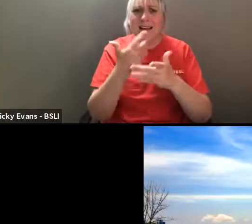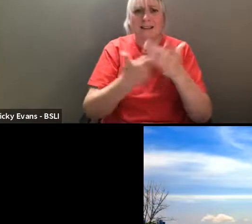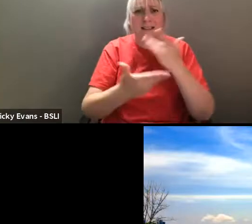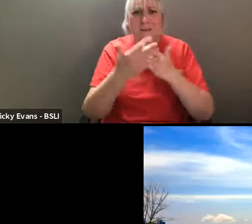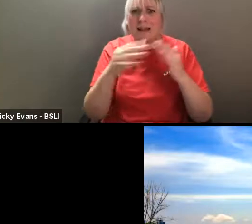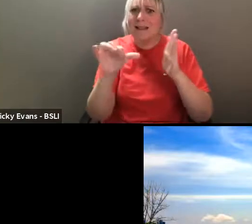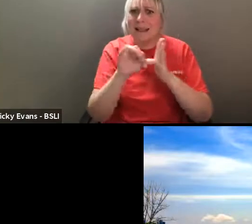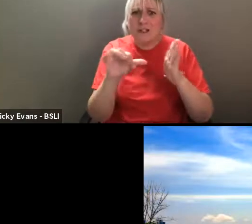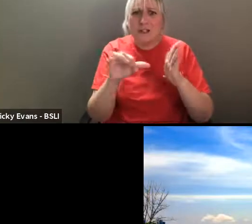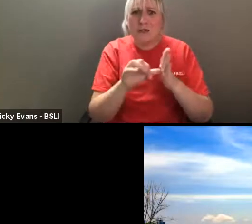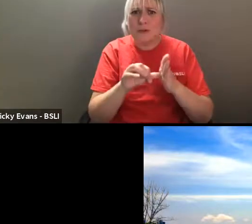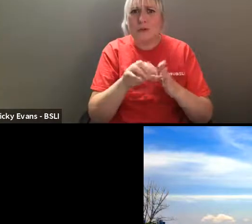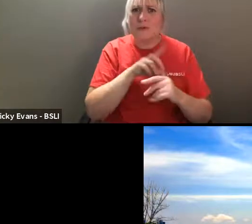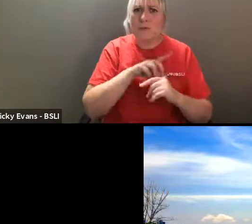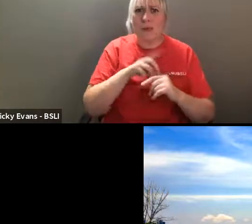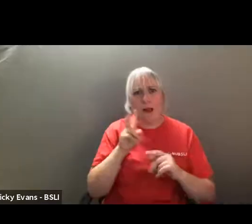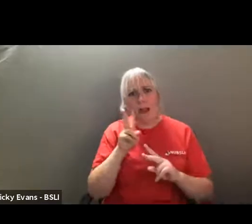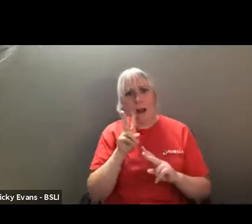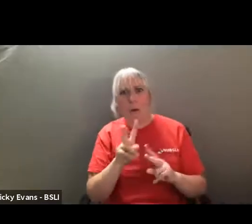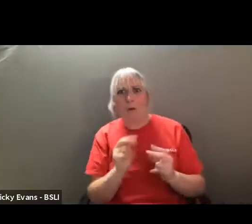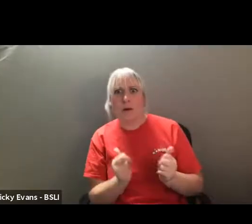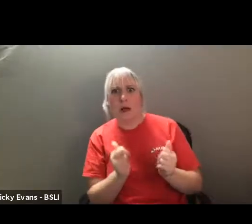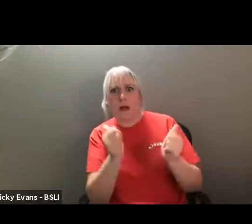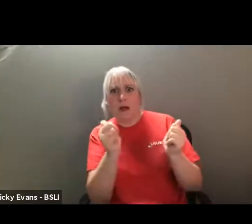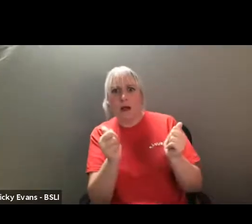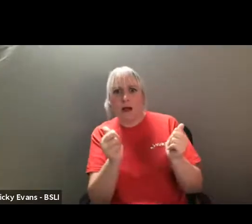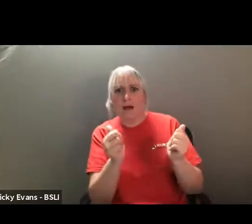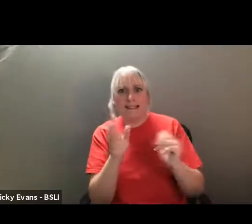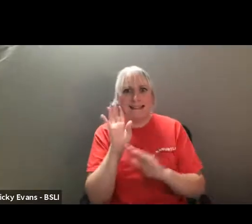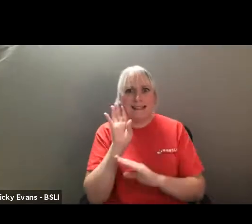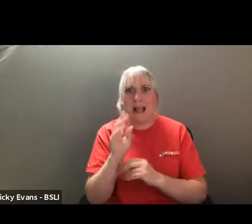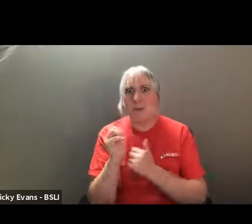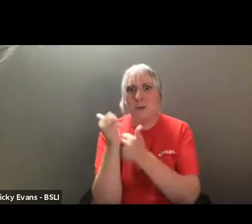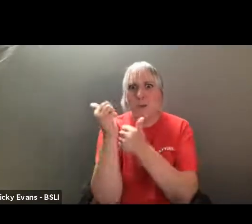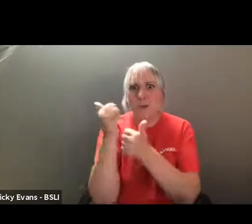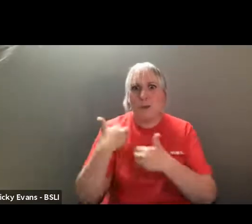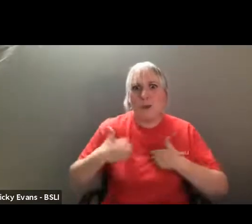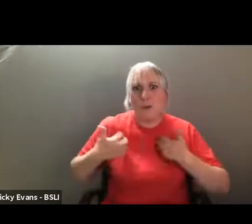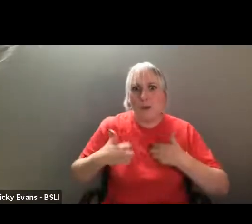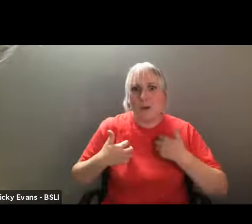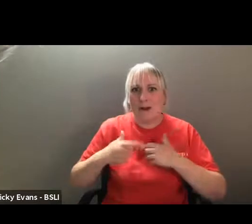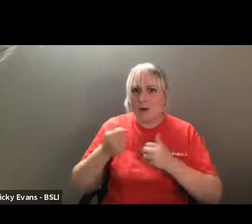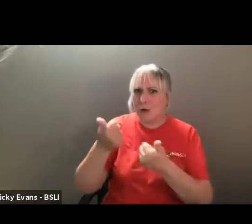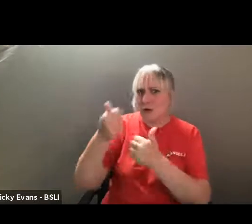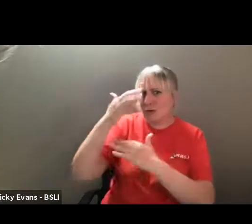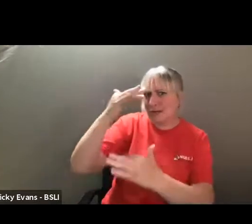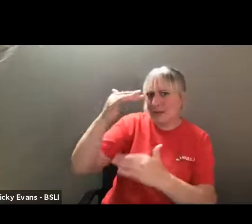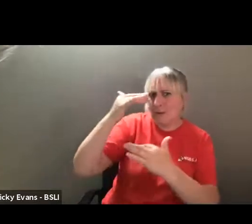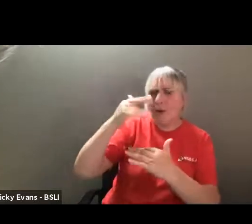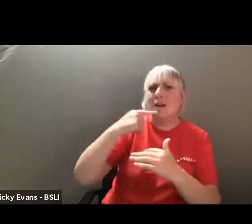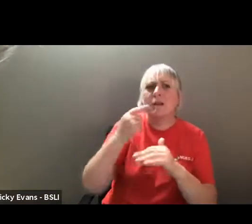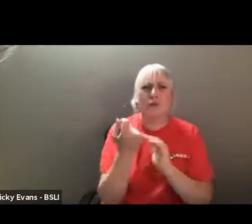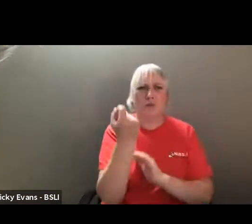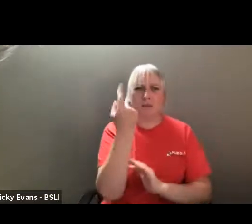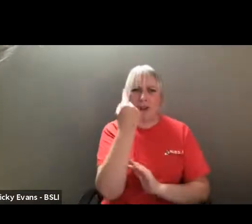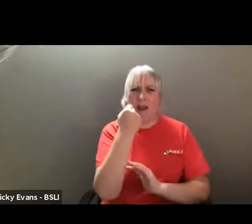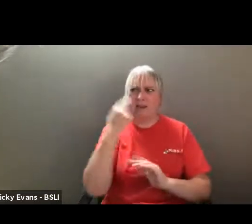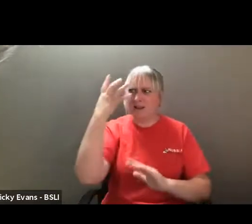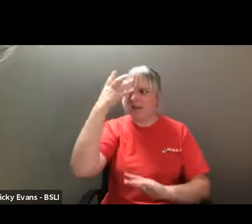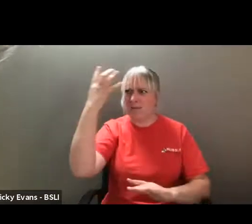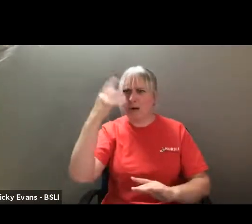looks like something really great or sounds something really great as a principle can actually be manipulated